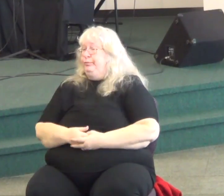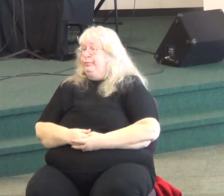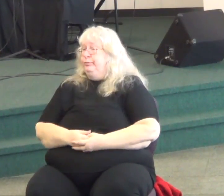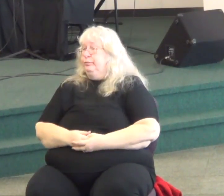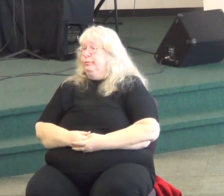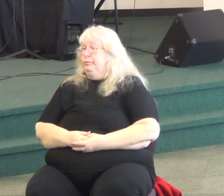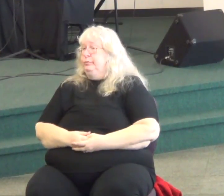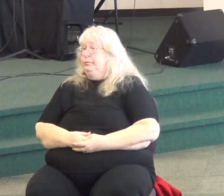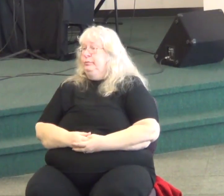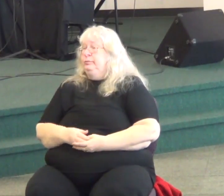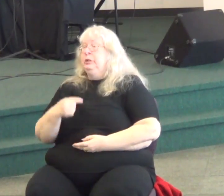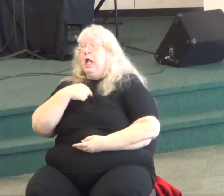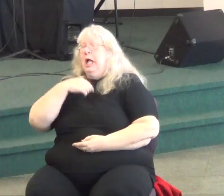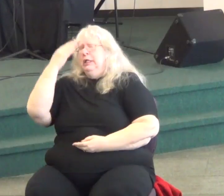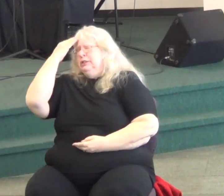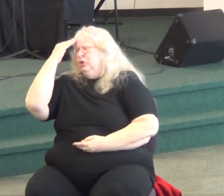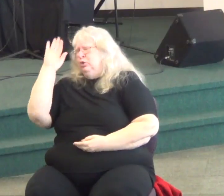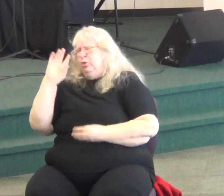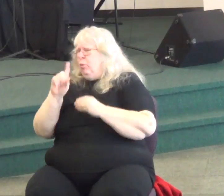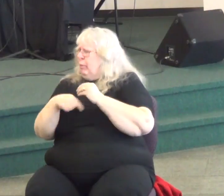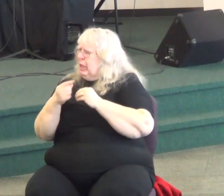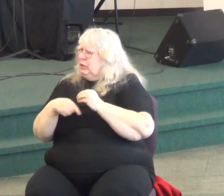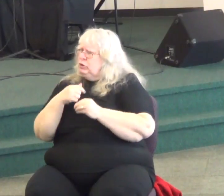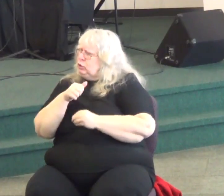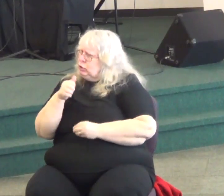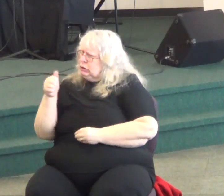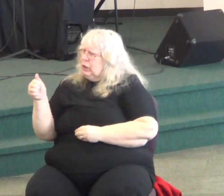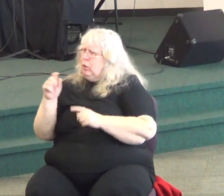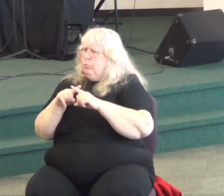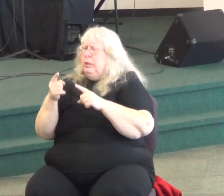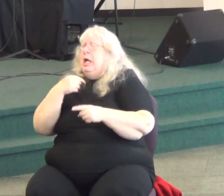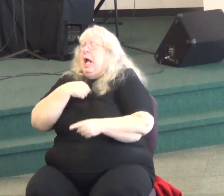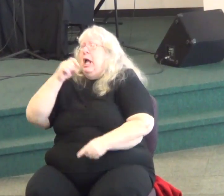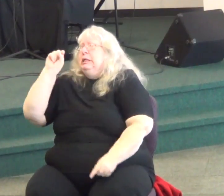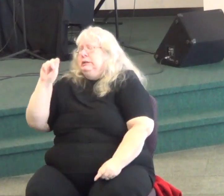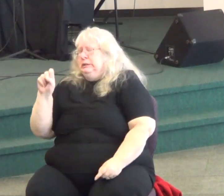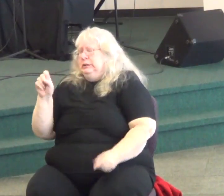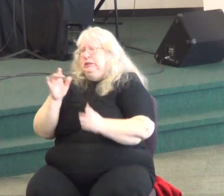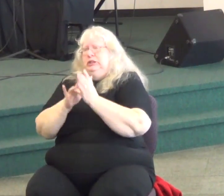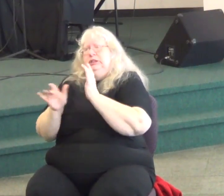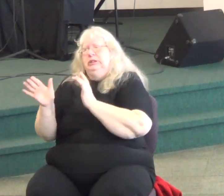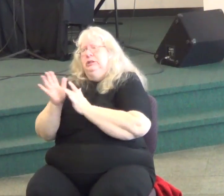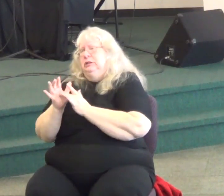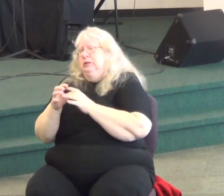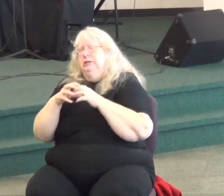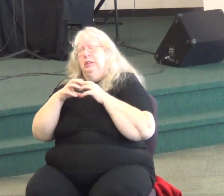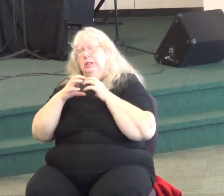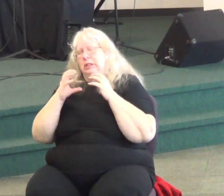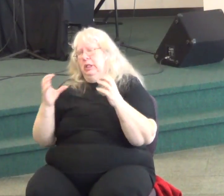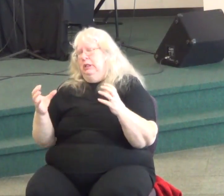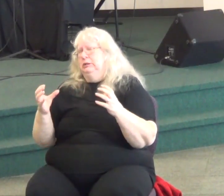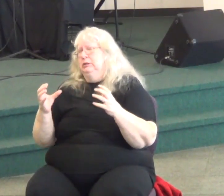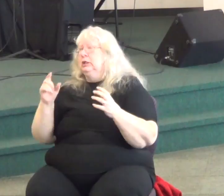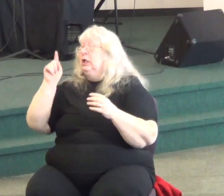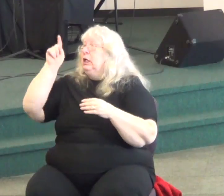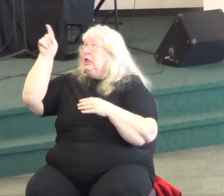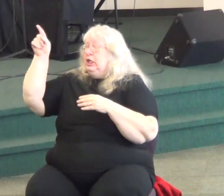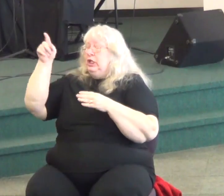I don't know about you, but I need Jesus really bad. He rode into my life. He chose me. I didn't choose